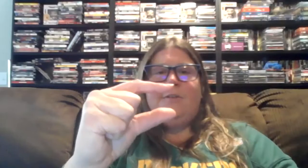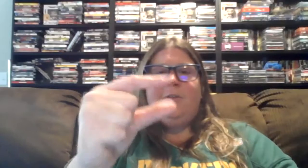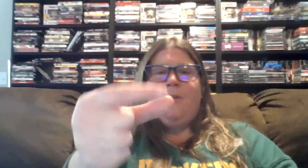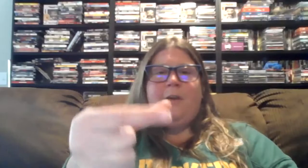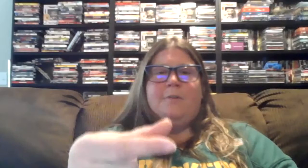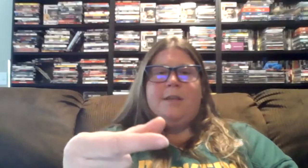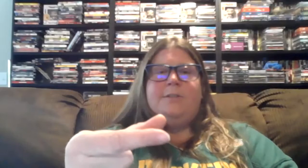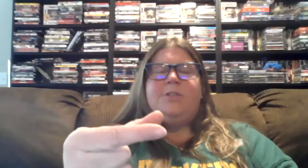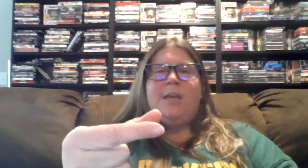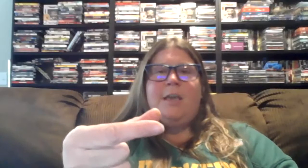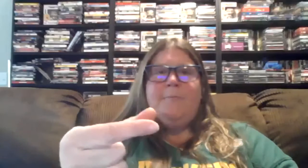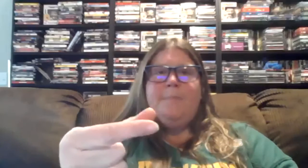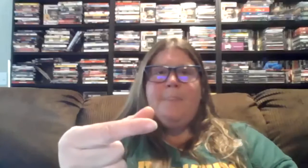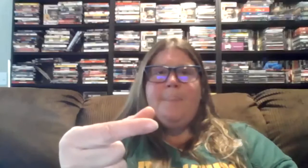Two fingers is G.